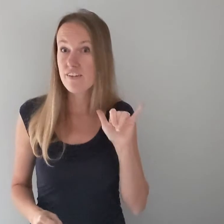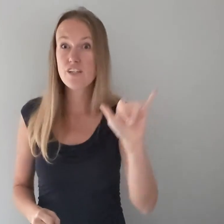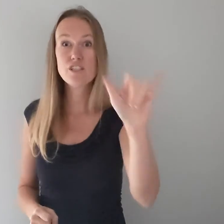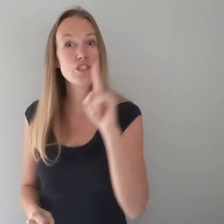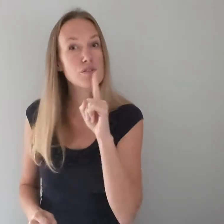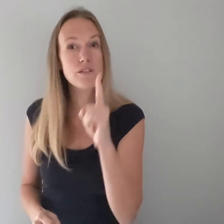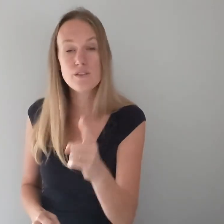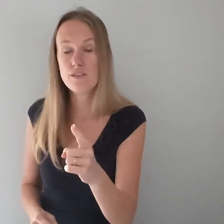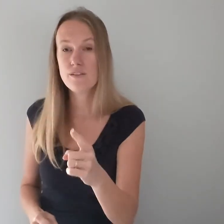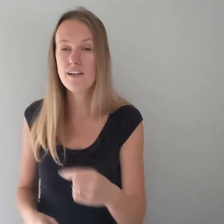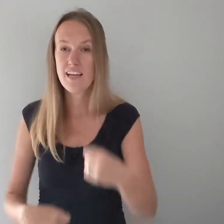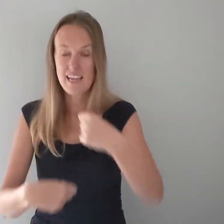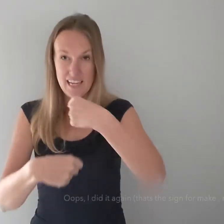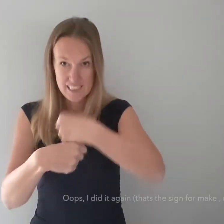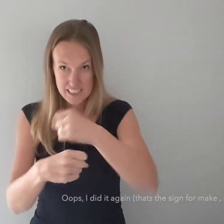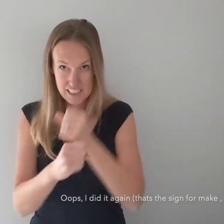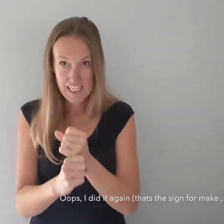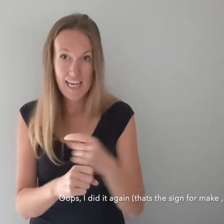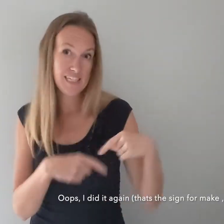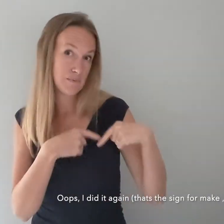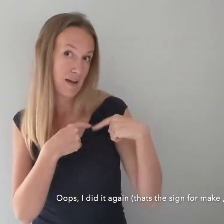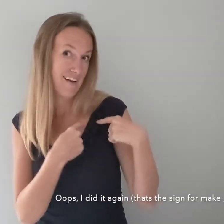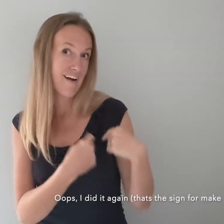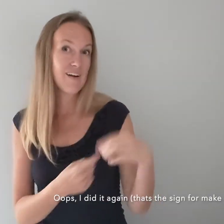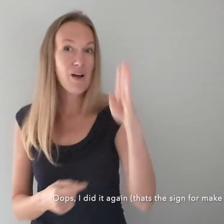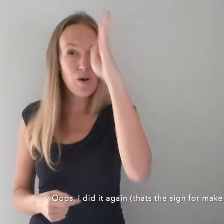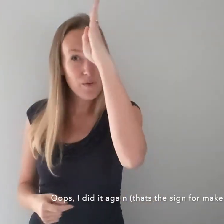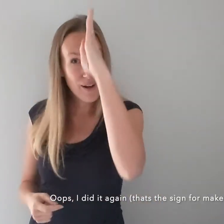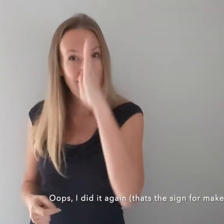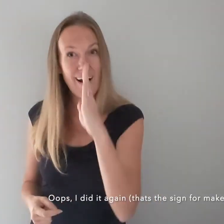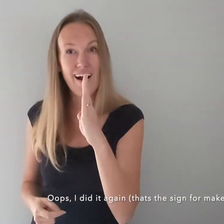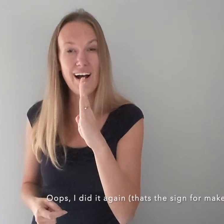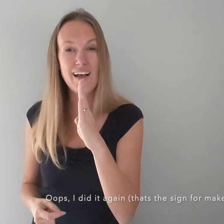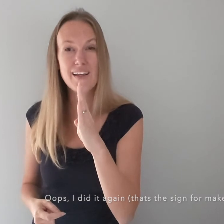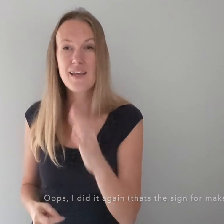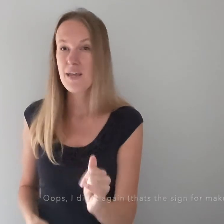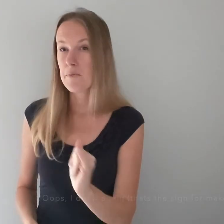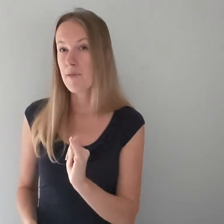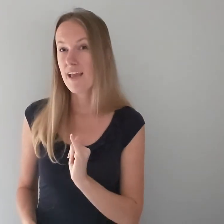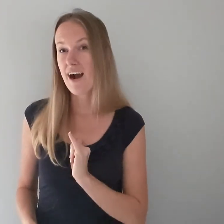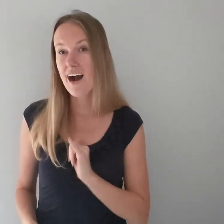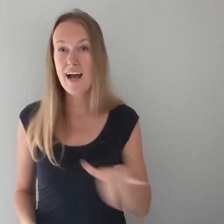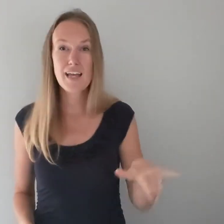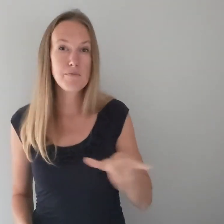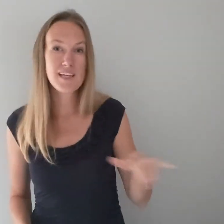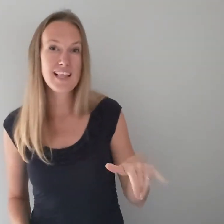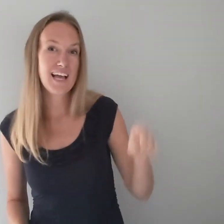ever true. Change my heart, oh God. May I be